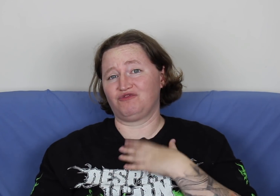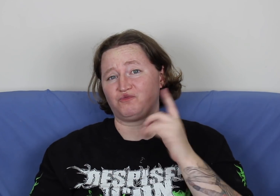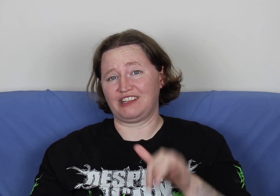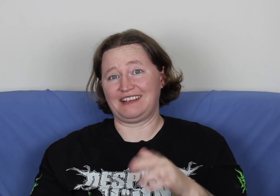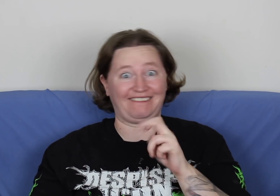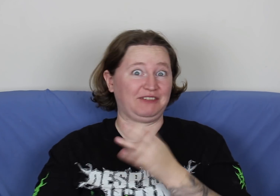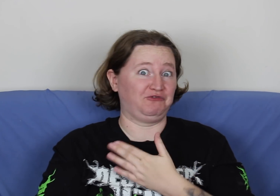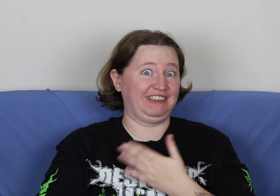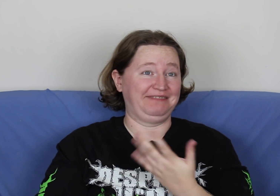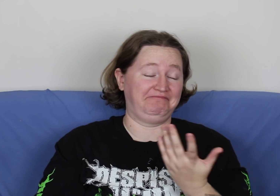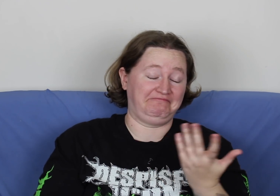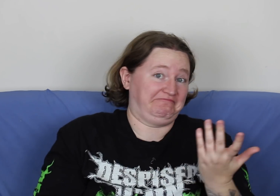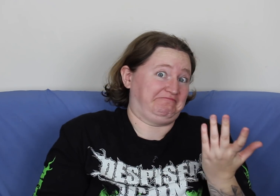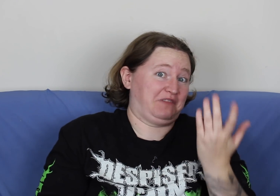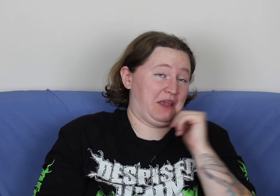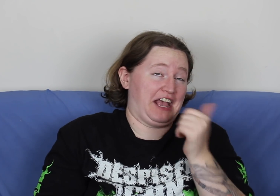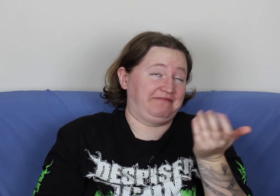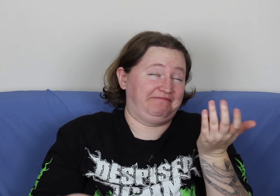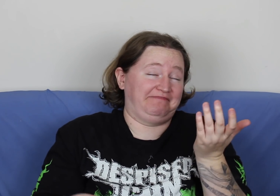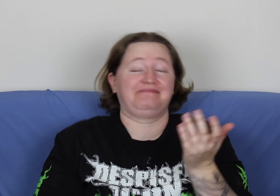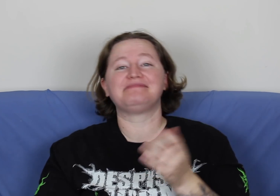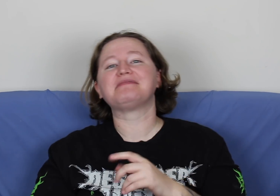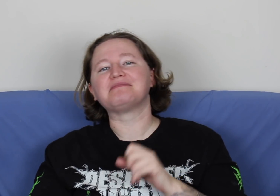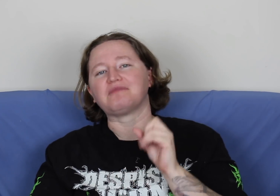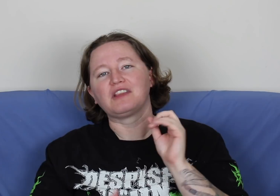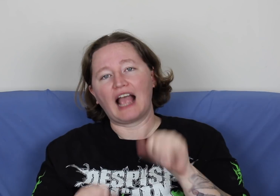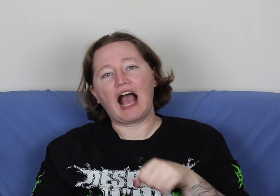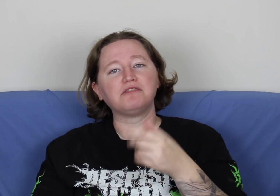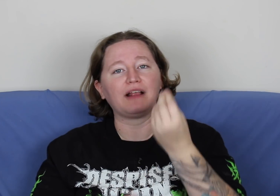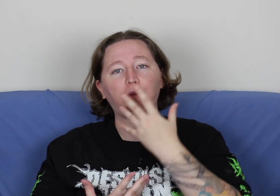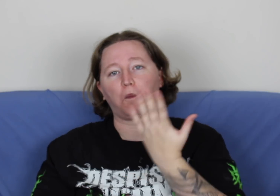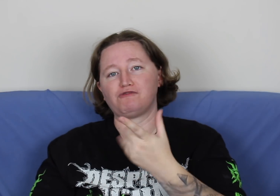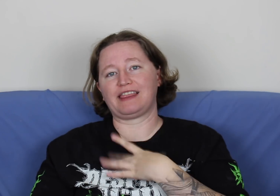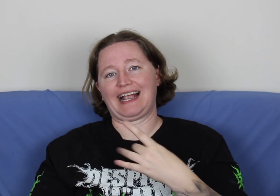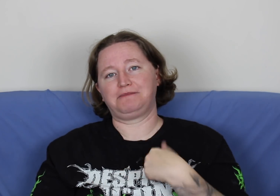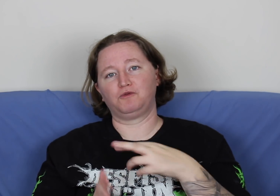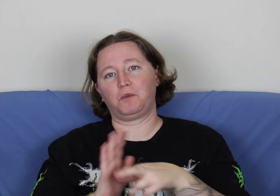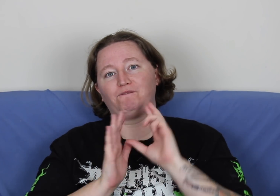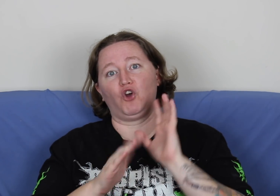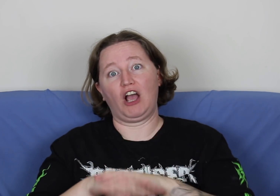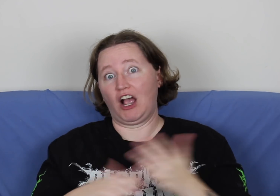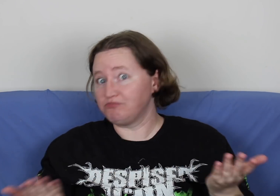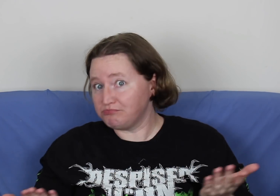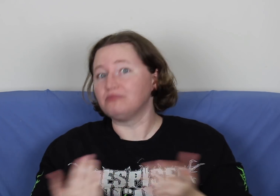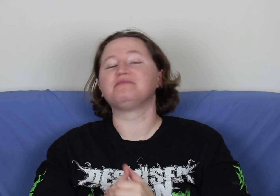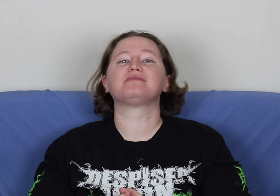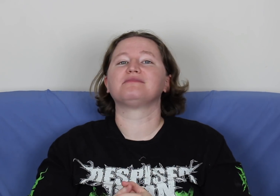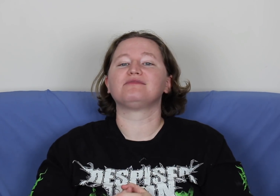I'm more than willing to do that. Why not? So, yeah, definitely let me know what sort of reviews you would like me to